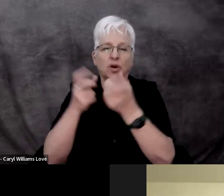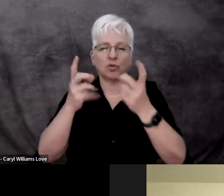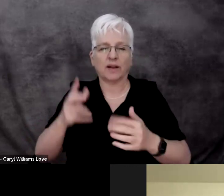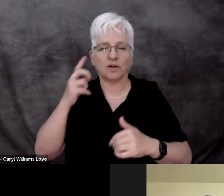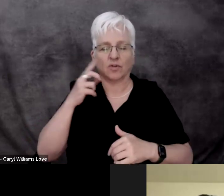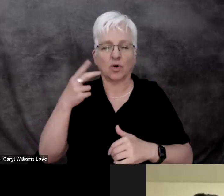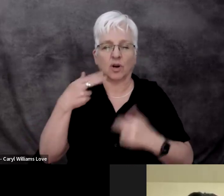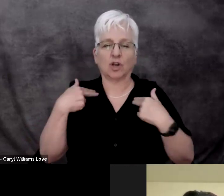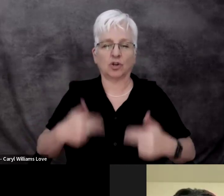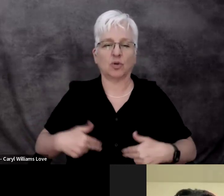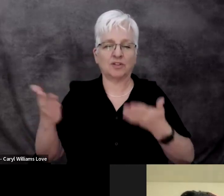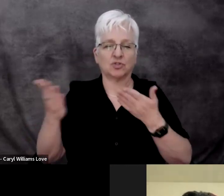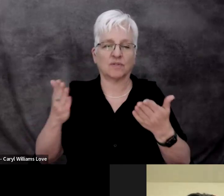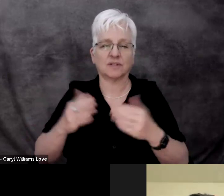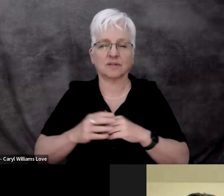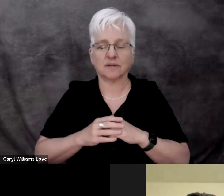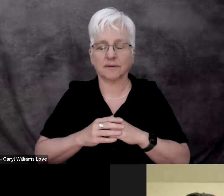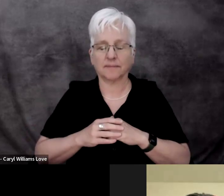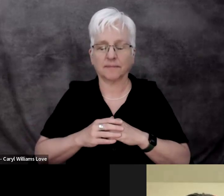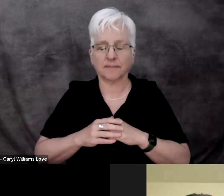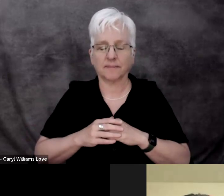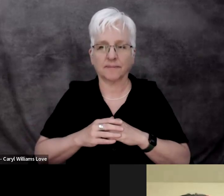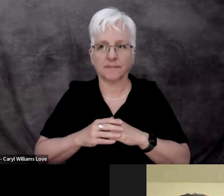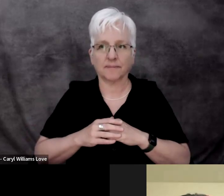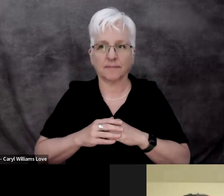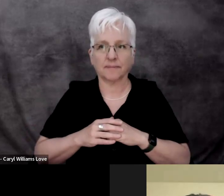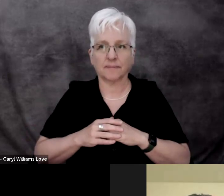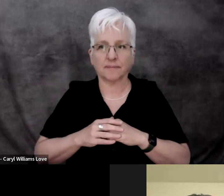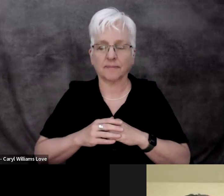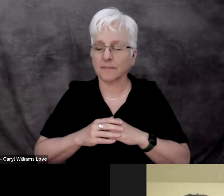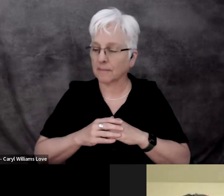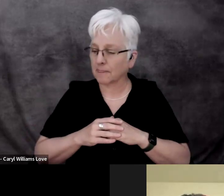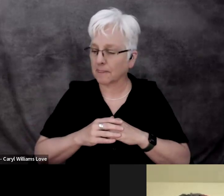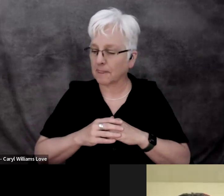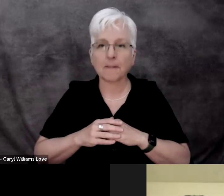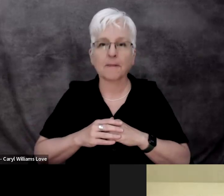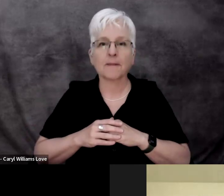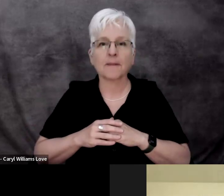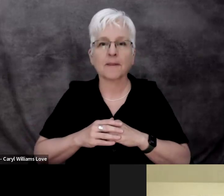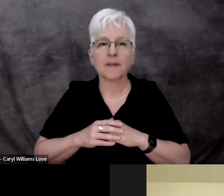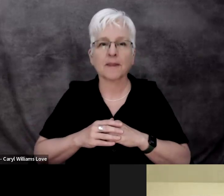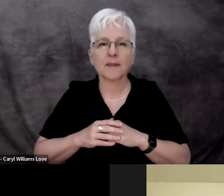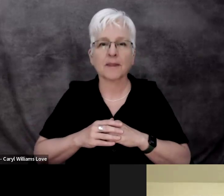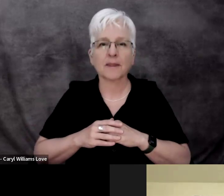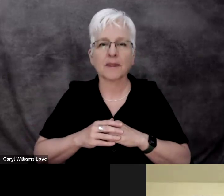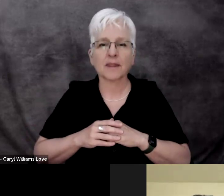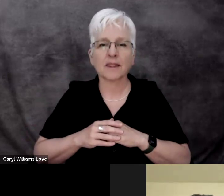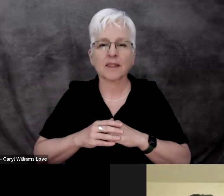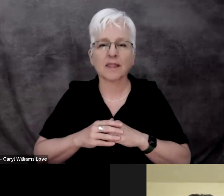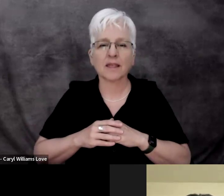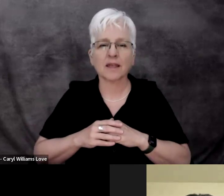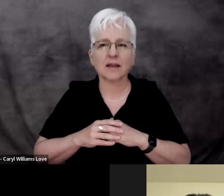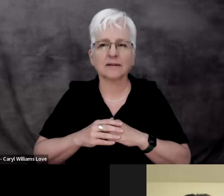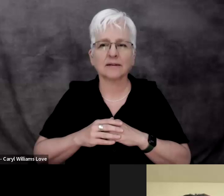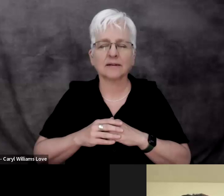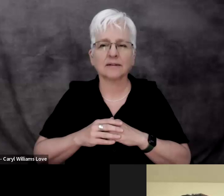support adults primarily with intellectual disability and dual diagnosis of complex mental health